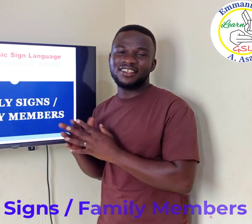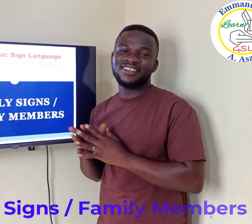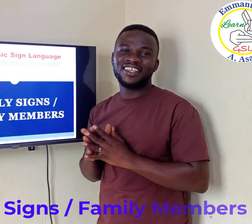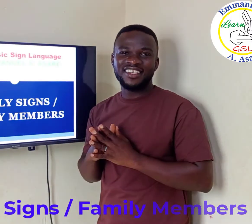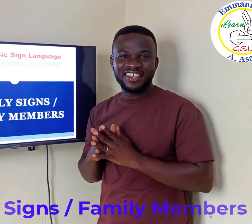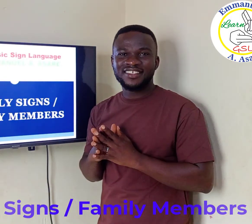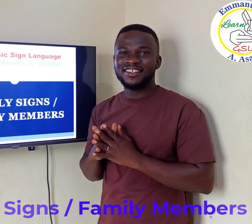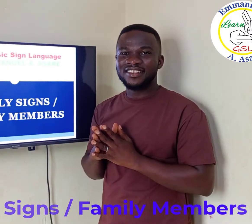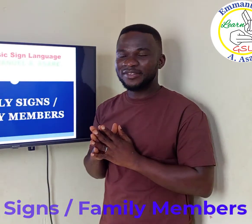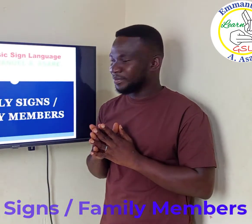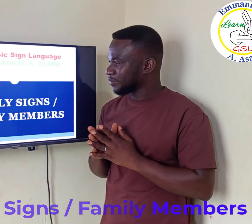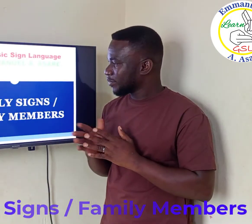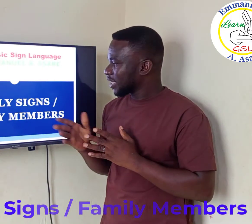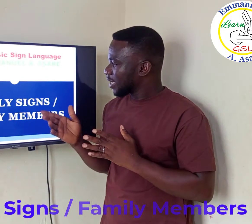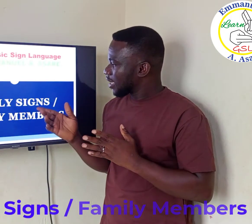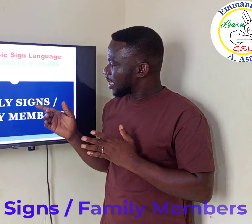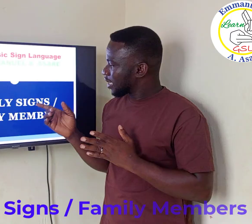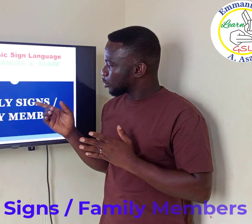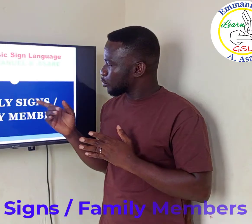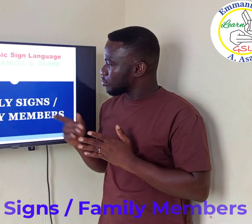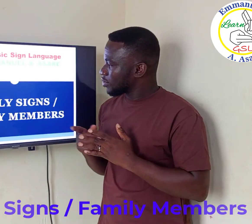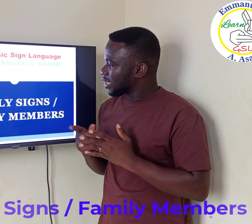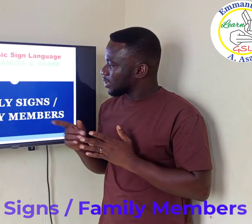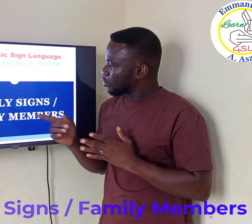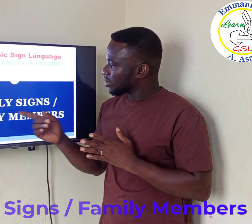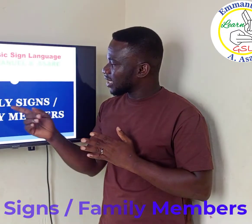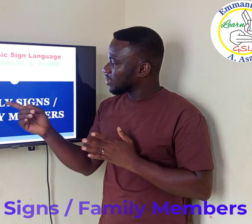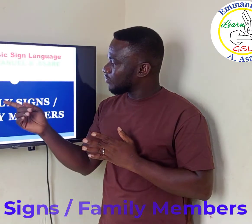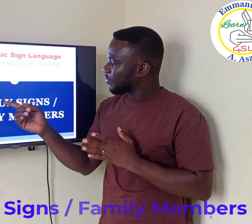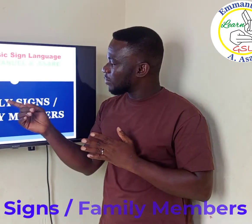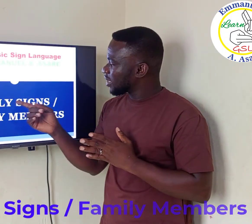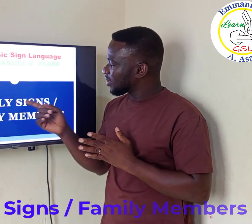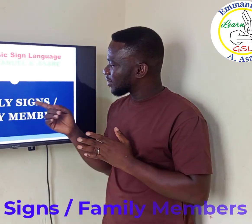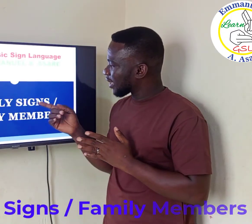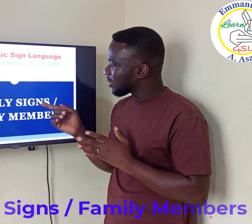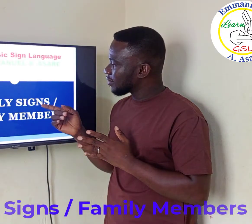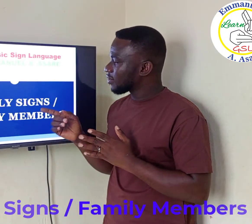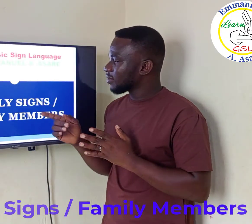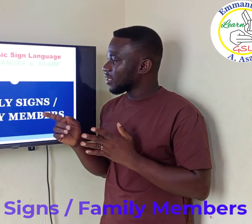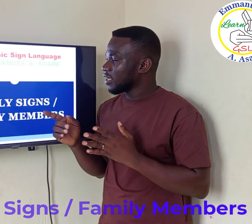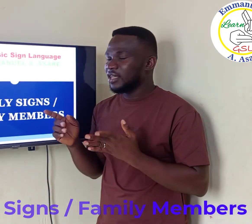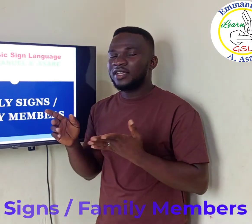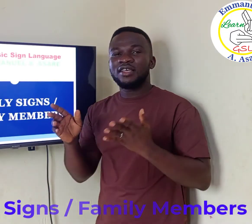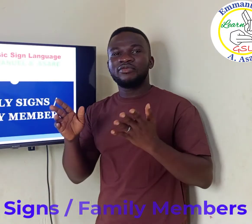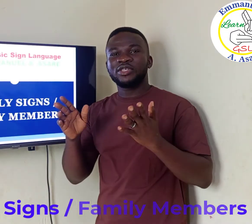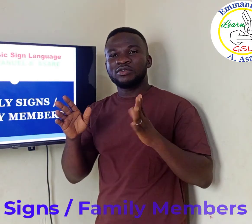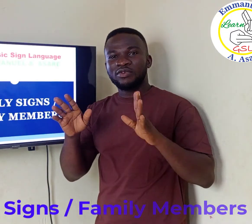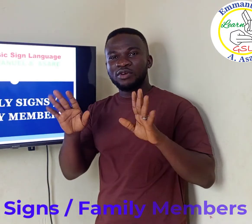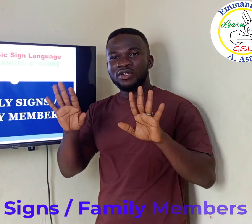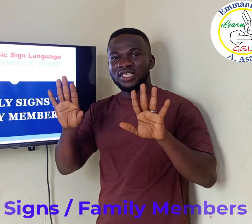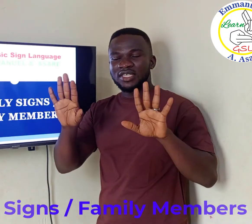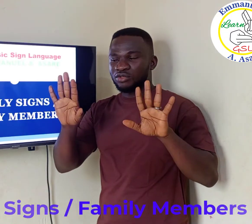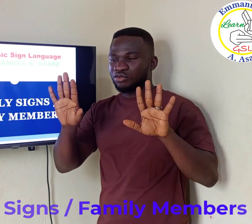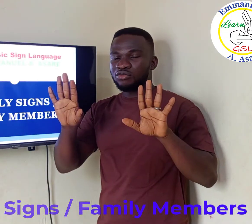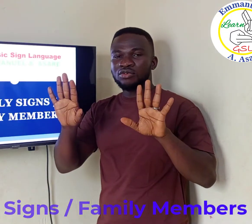this lesson. So, to sign family signs, first of all, is two